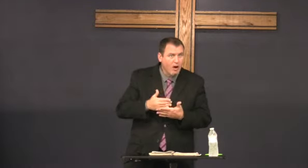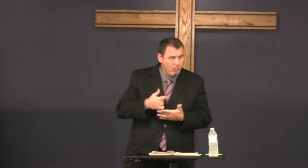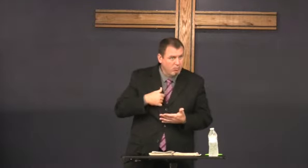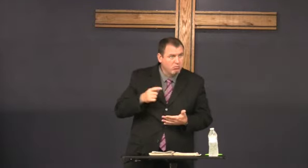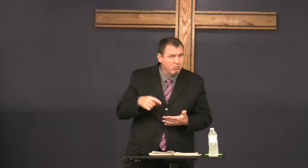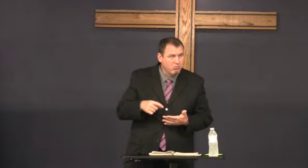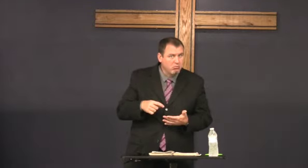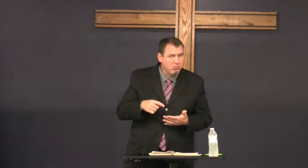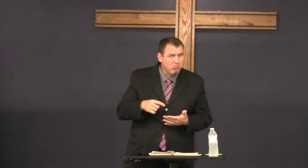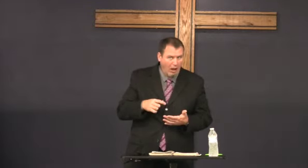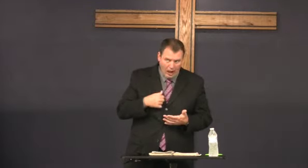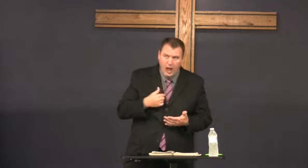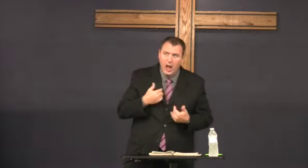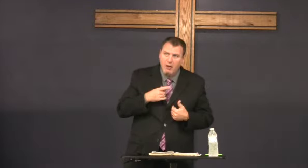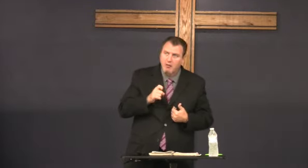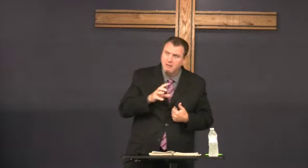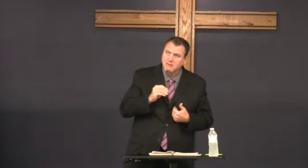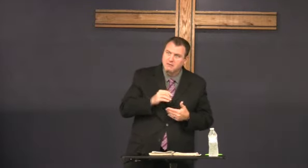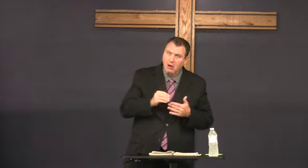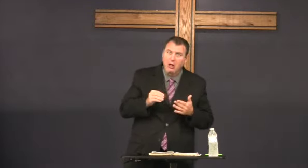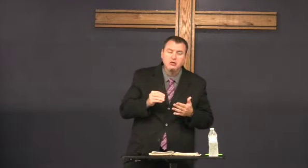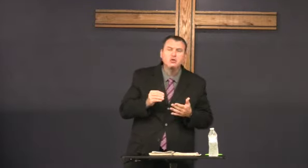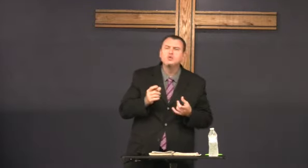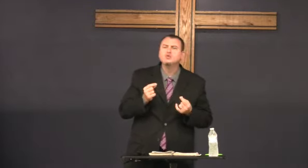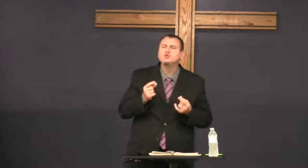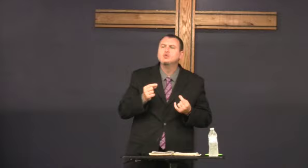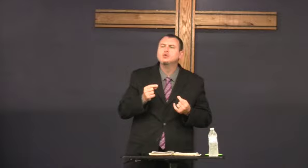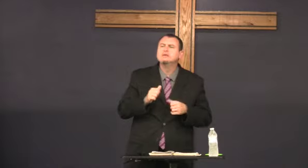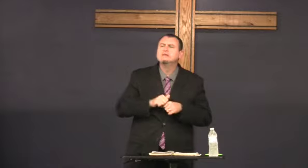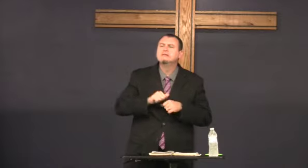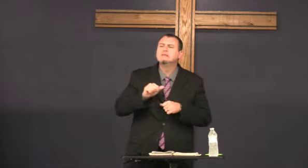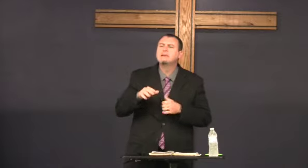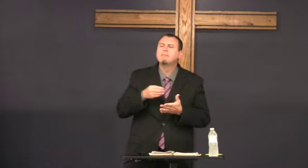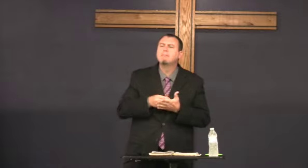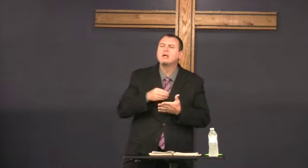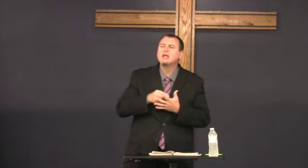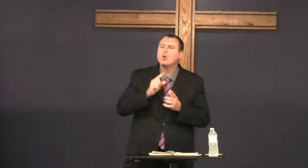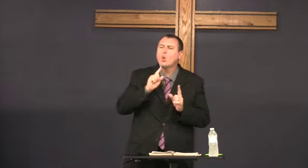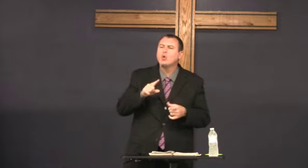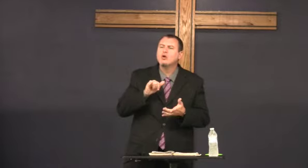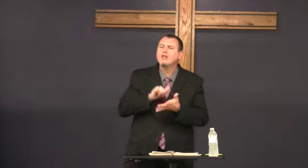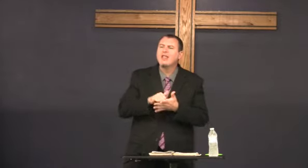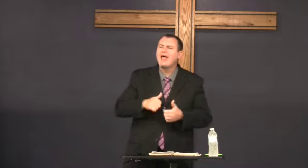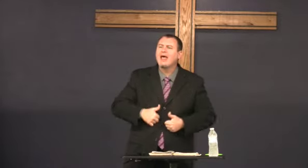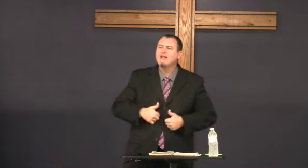I needed a laptop. I had $150.